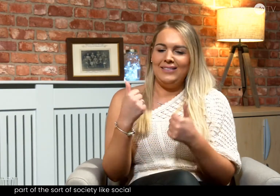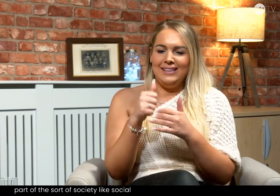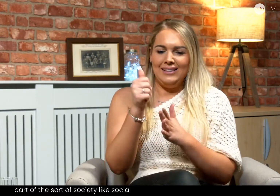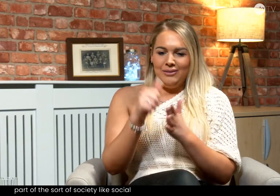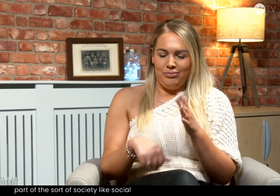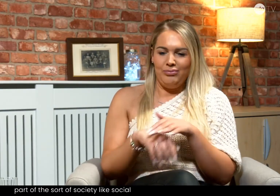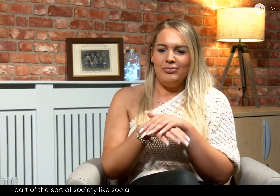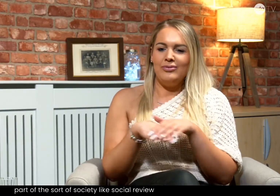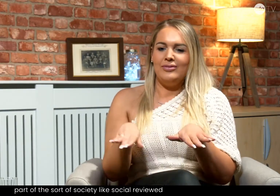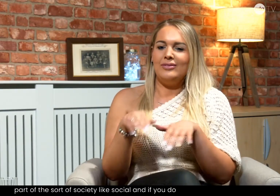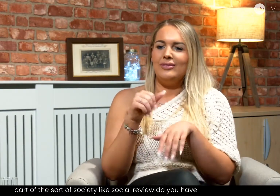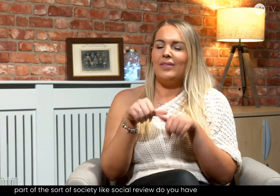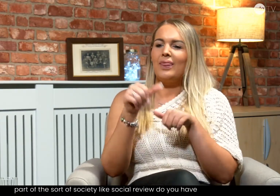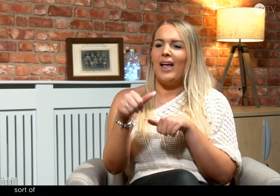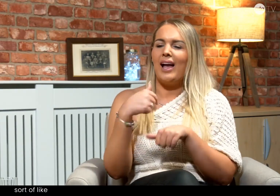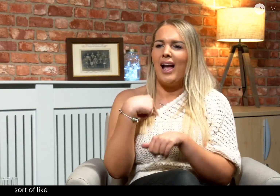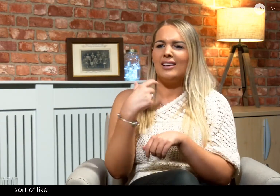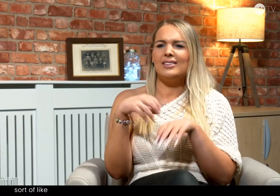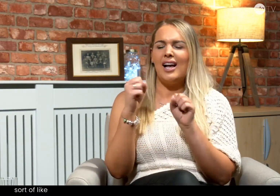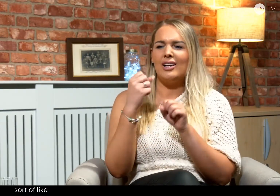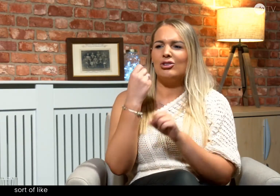like membership to different societies, things?